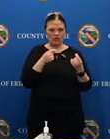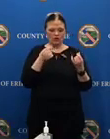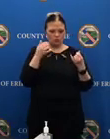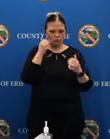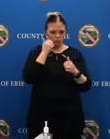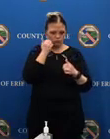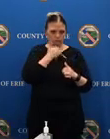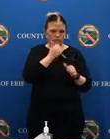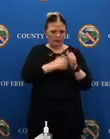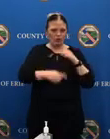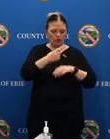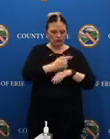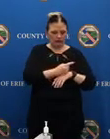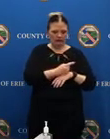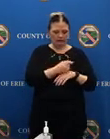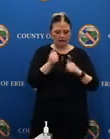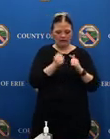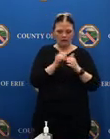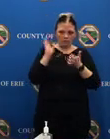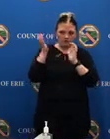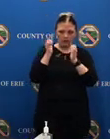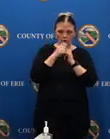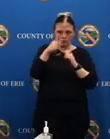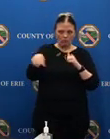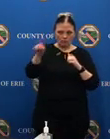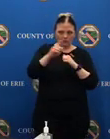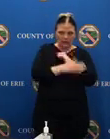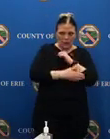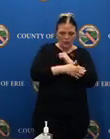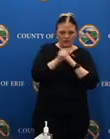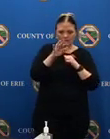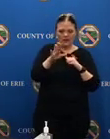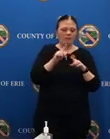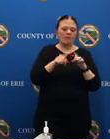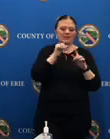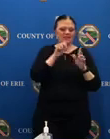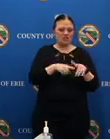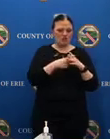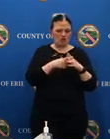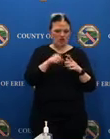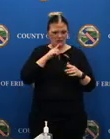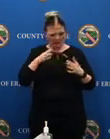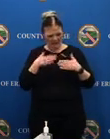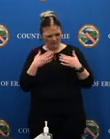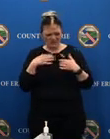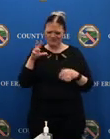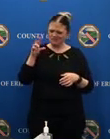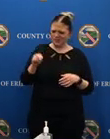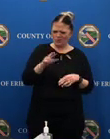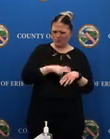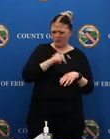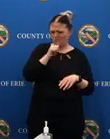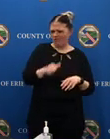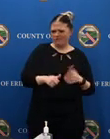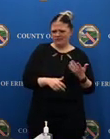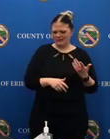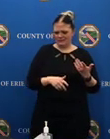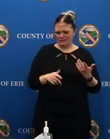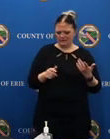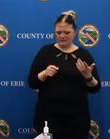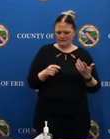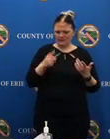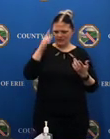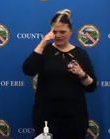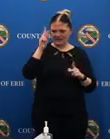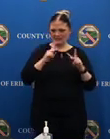labs and the other counties, but it did not start out that way. Am I happy about it? No, of course not. And I